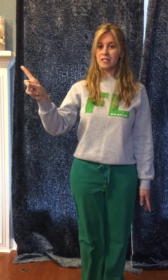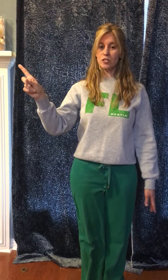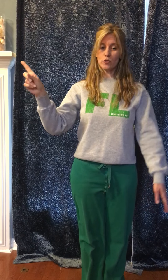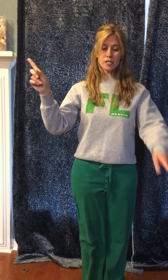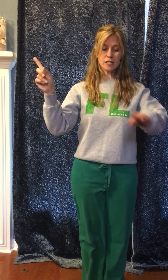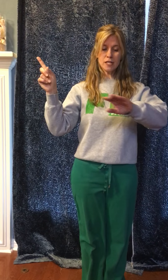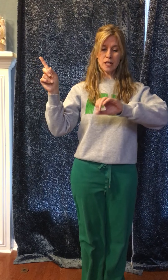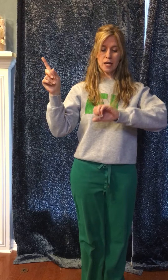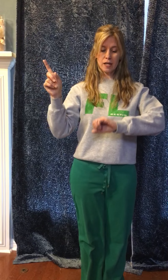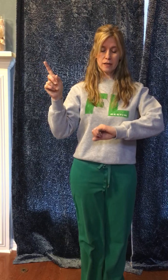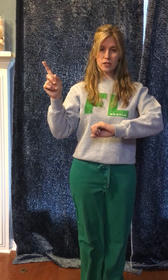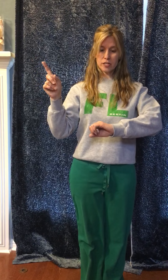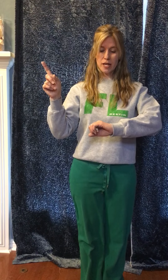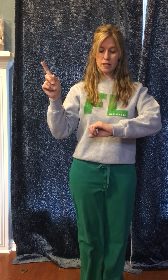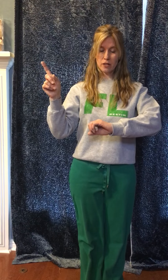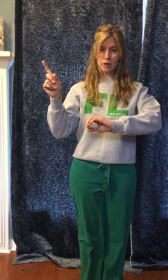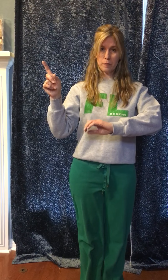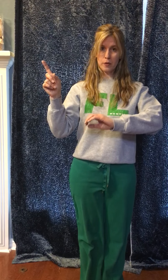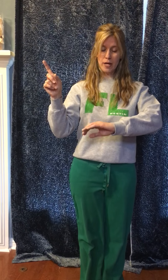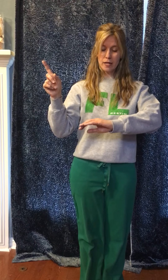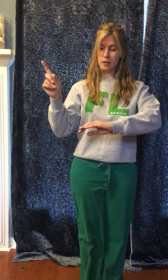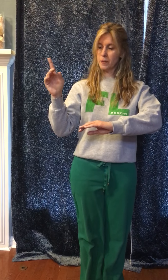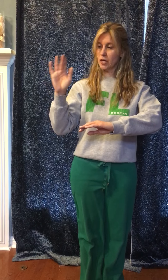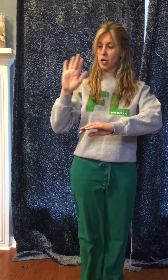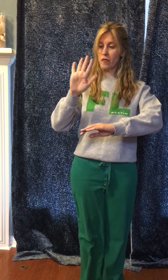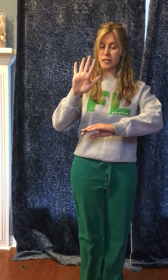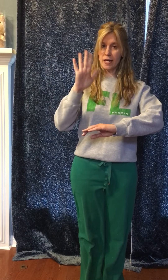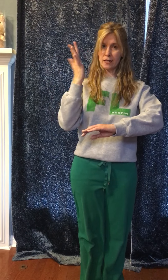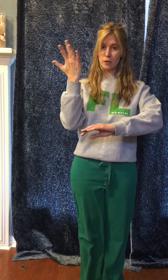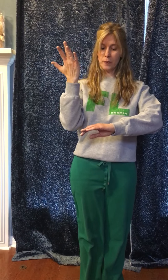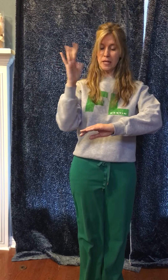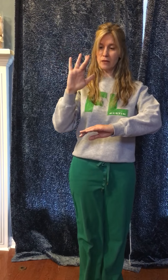your sting. They just take their blue hand up here, and they take their pink